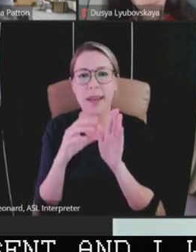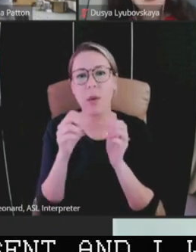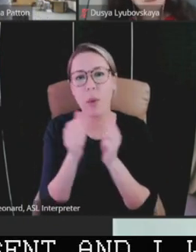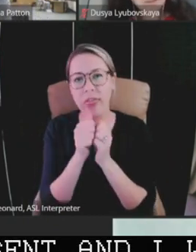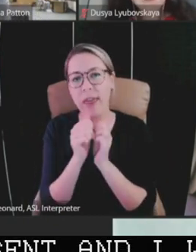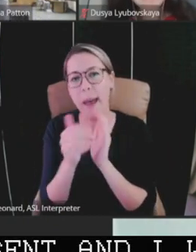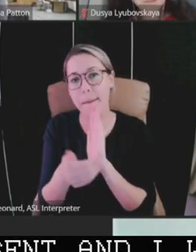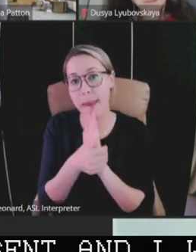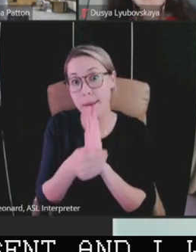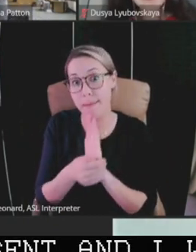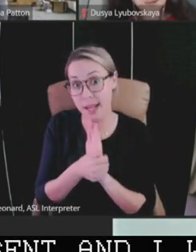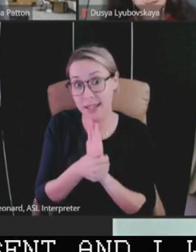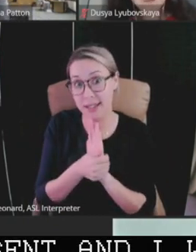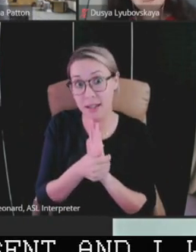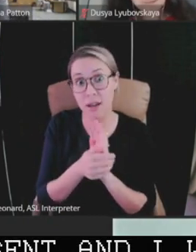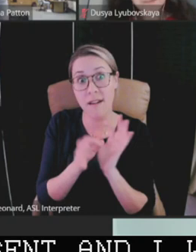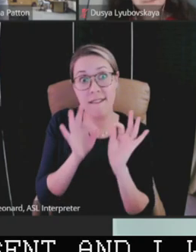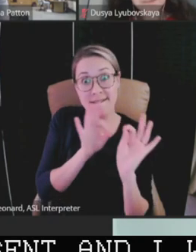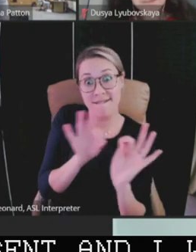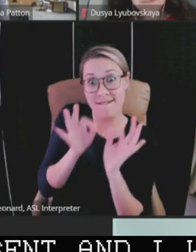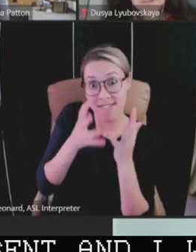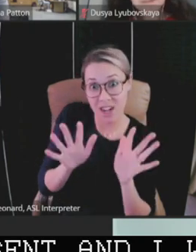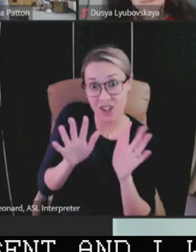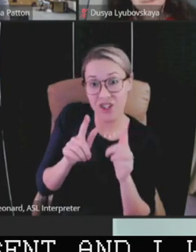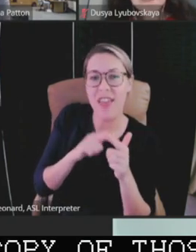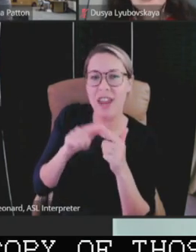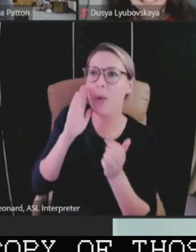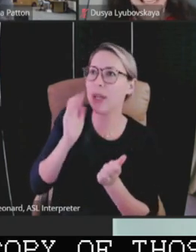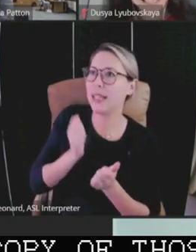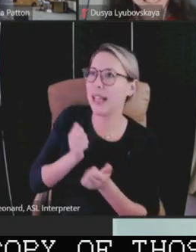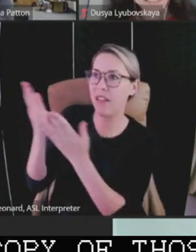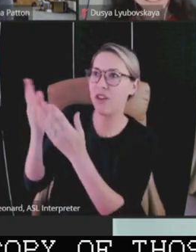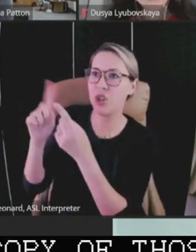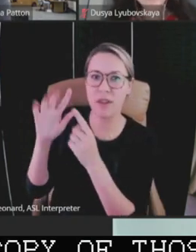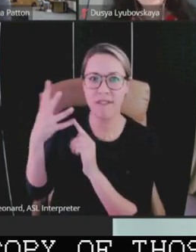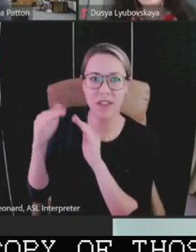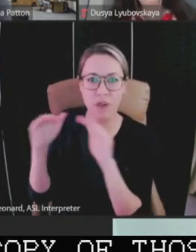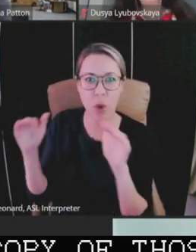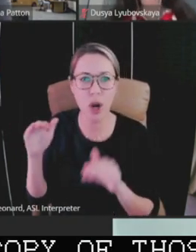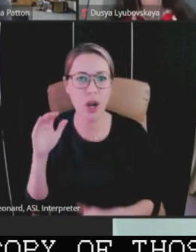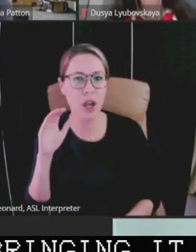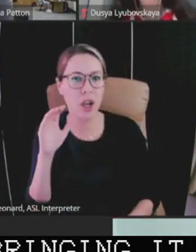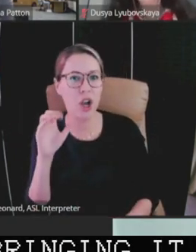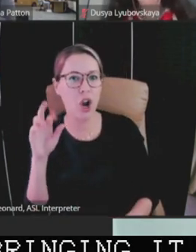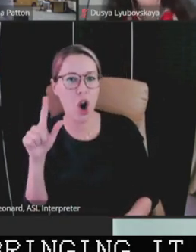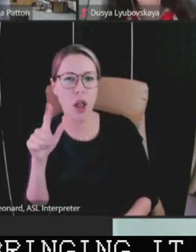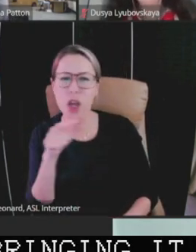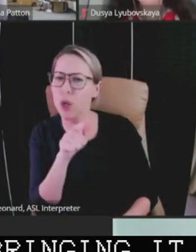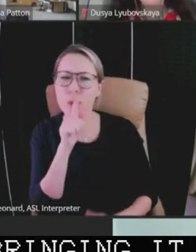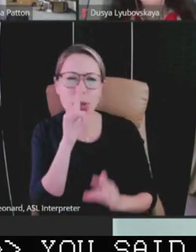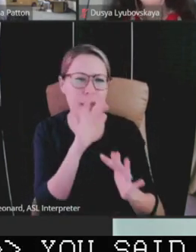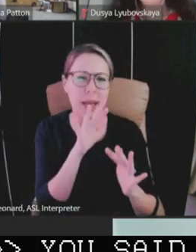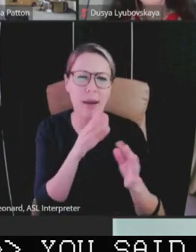floor. You said that much better than I just did. Thank you. No, you did great, Carl.